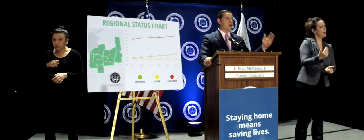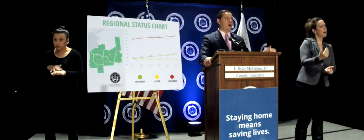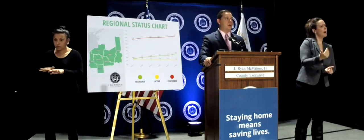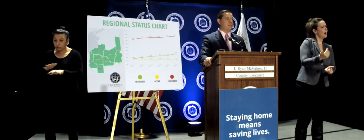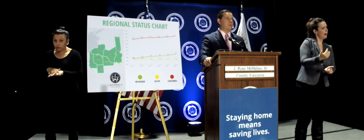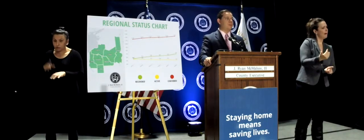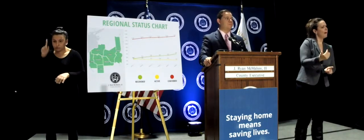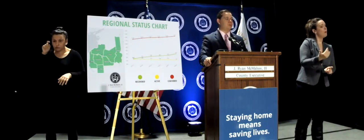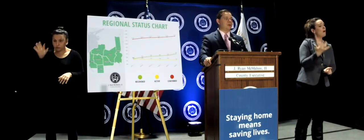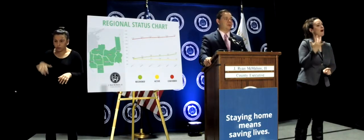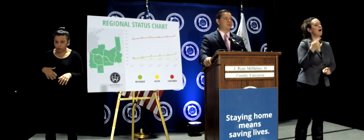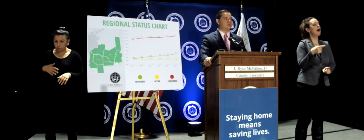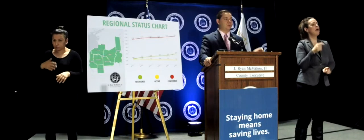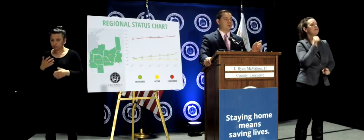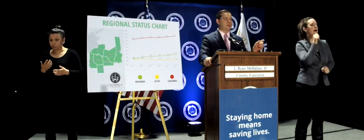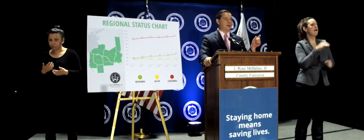don't.